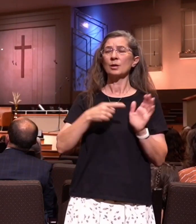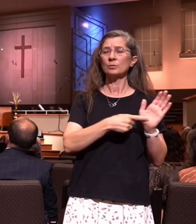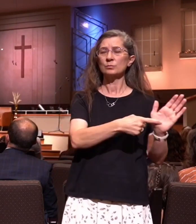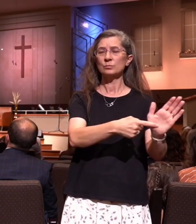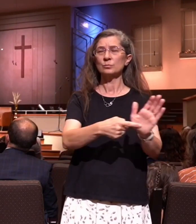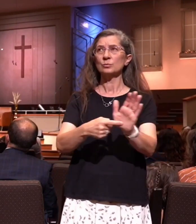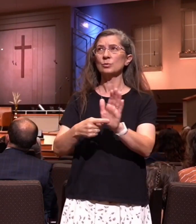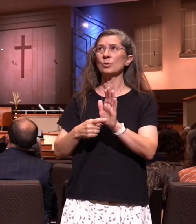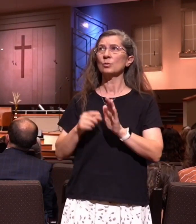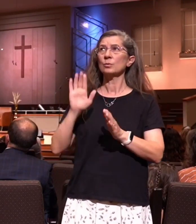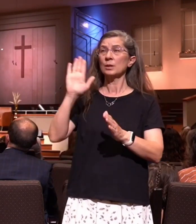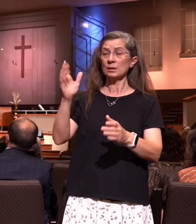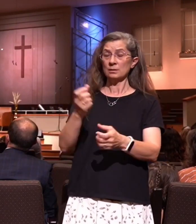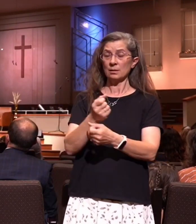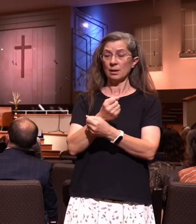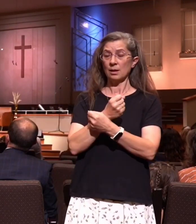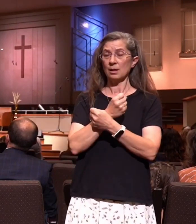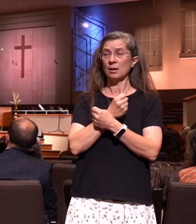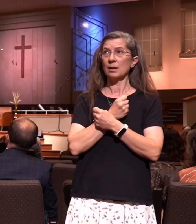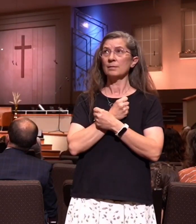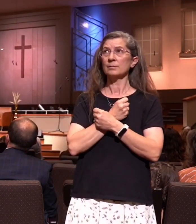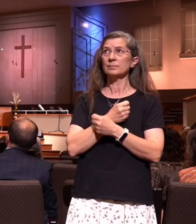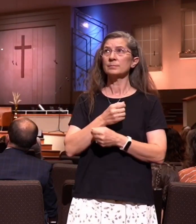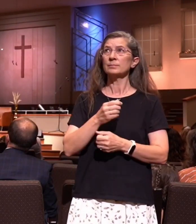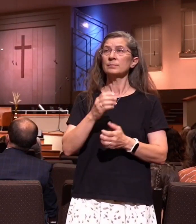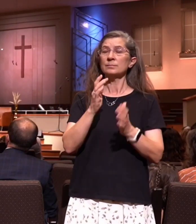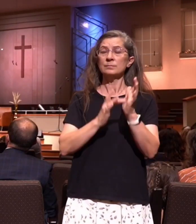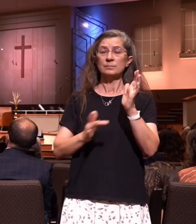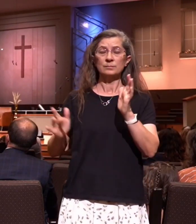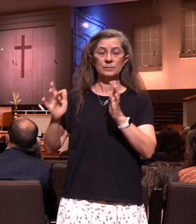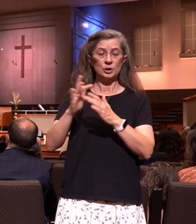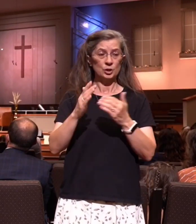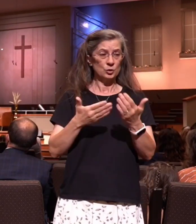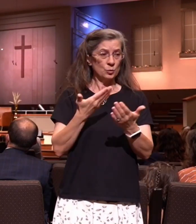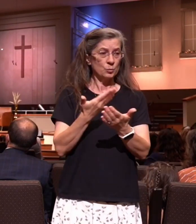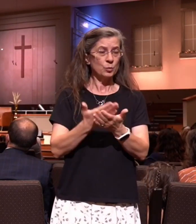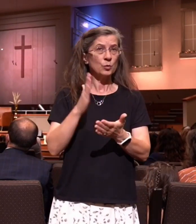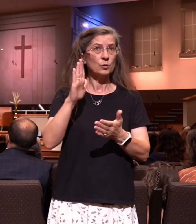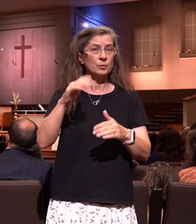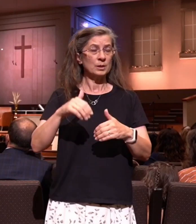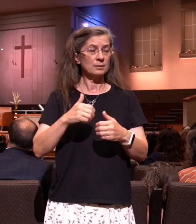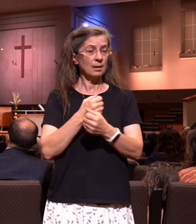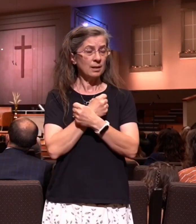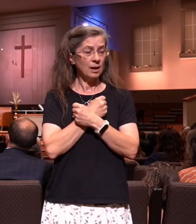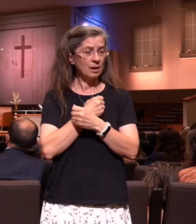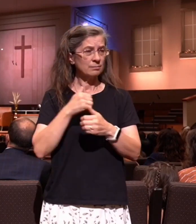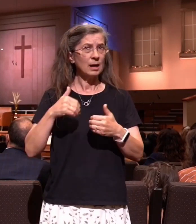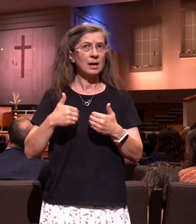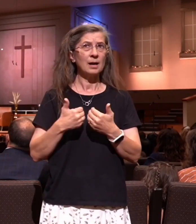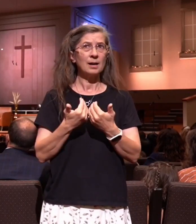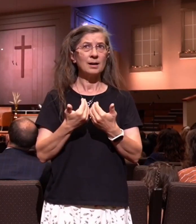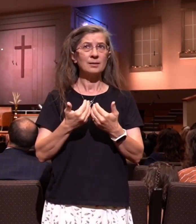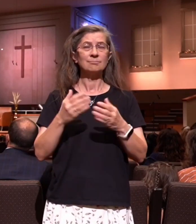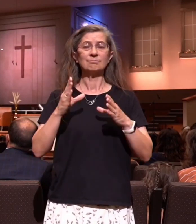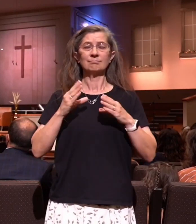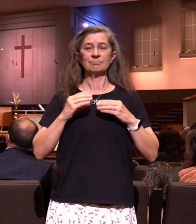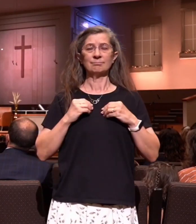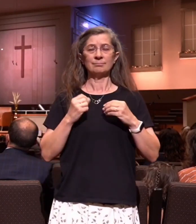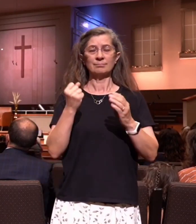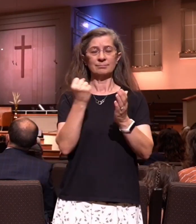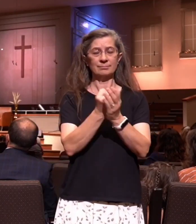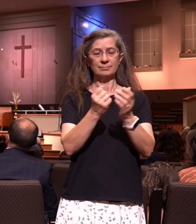all. To prove his love like nothing else could, God used